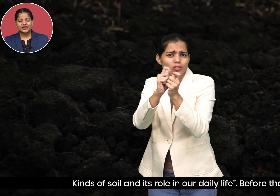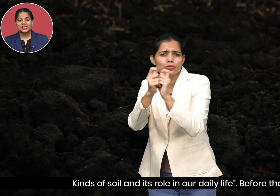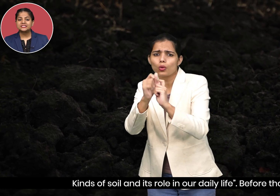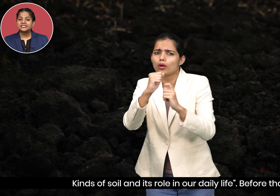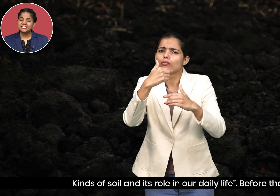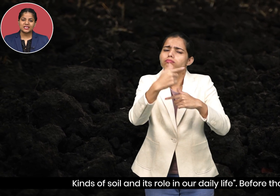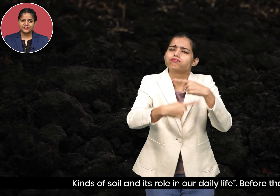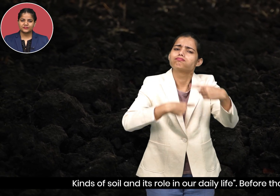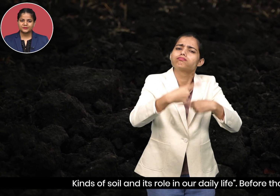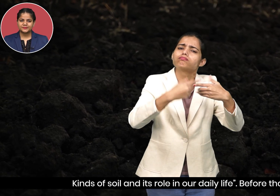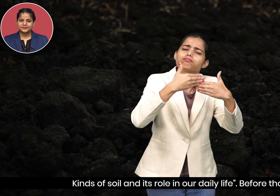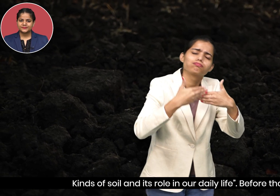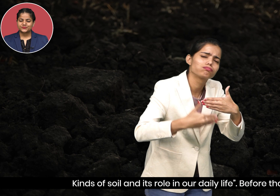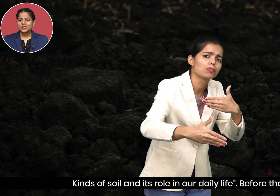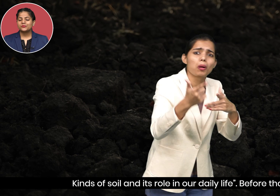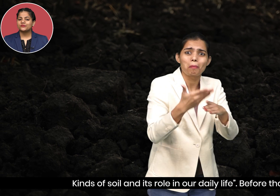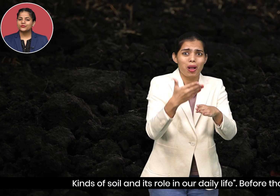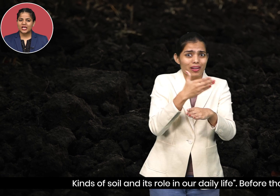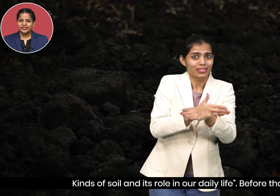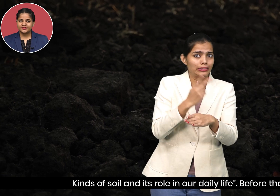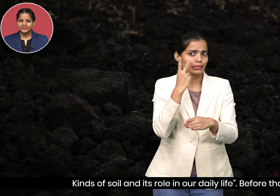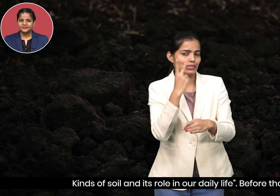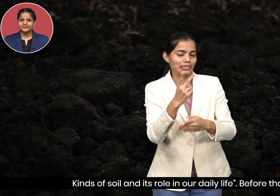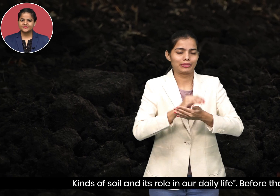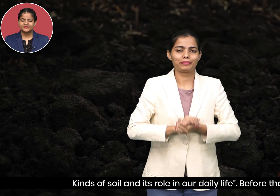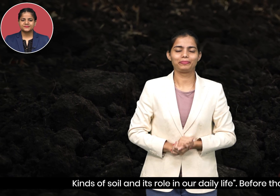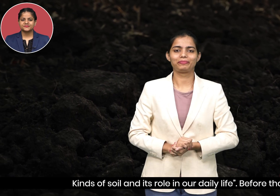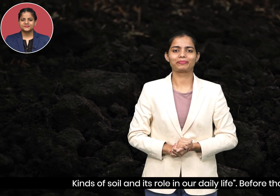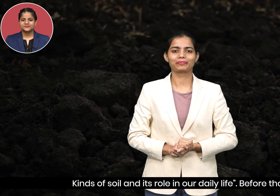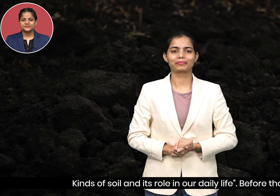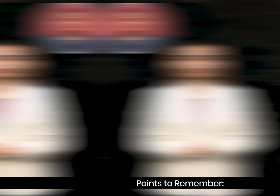role in our daily life. Before that,